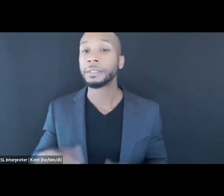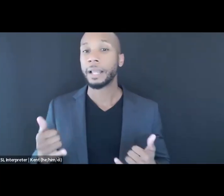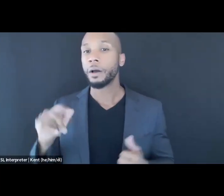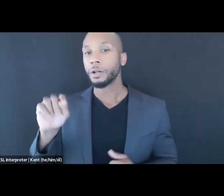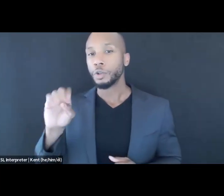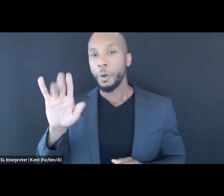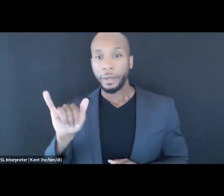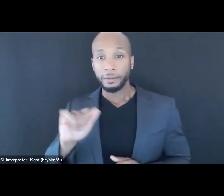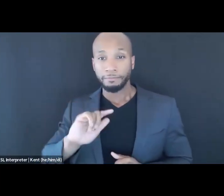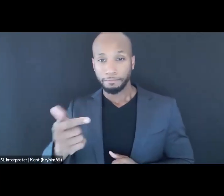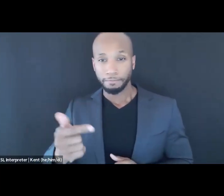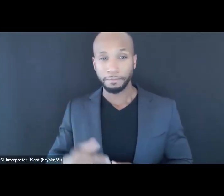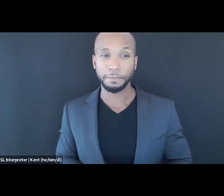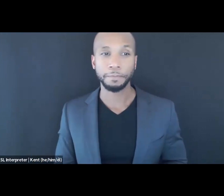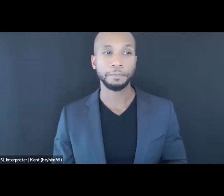Toby, are you up next?